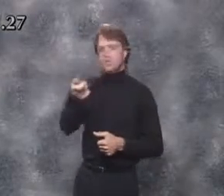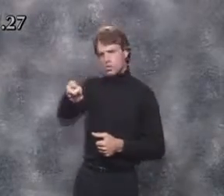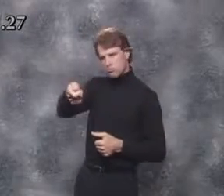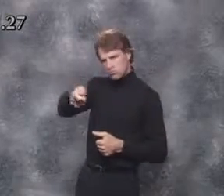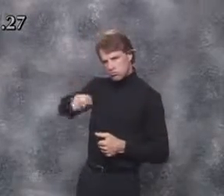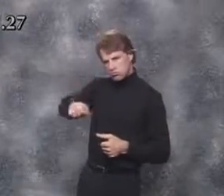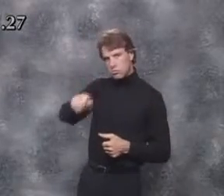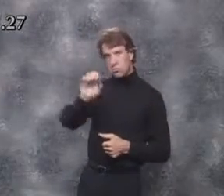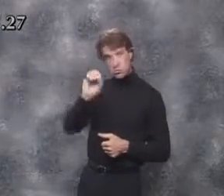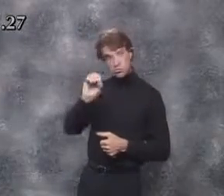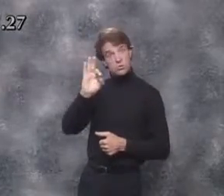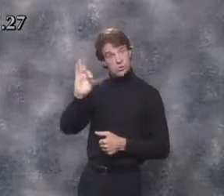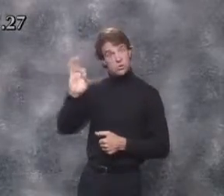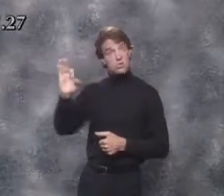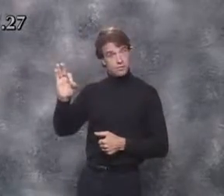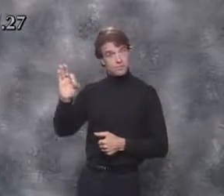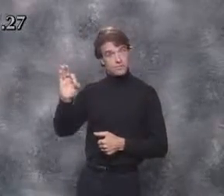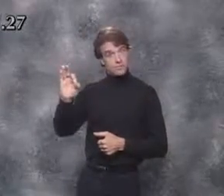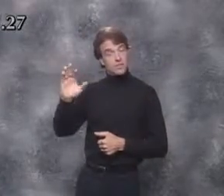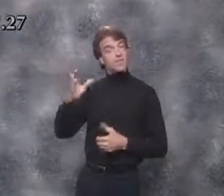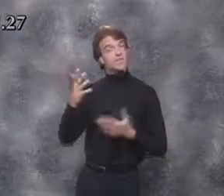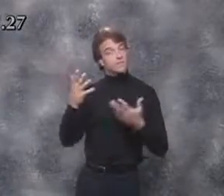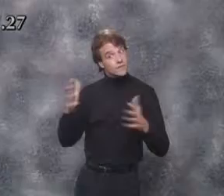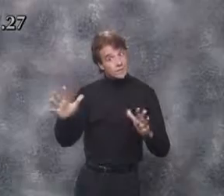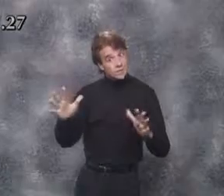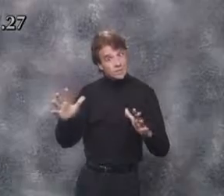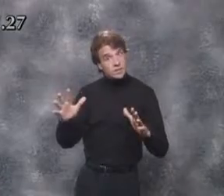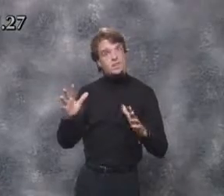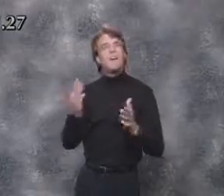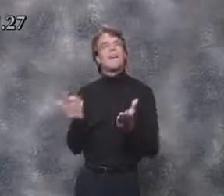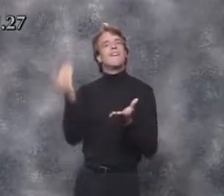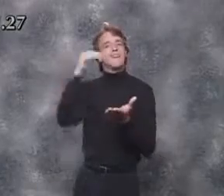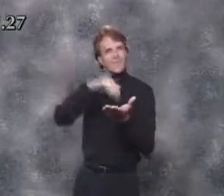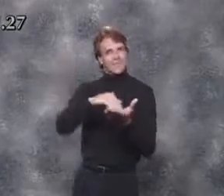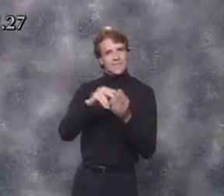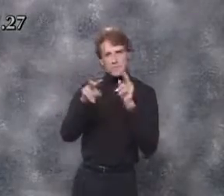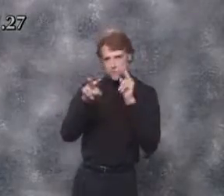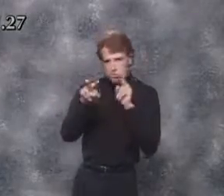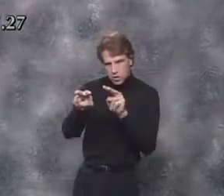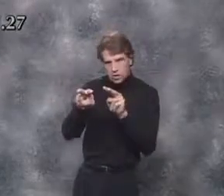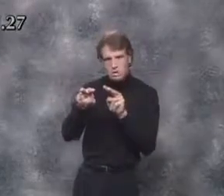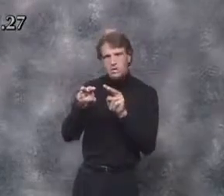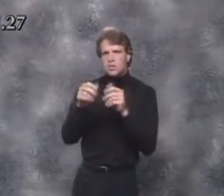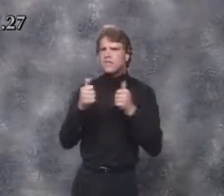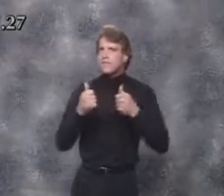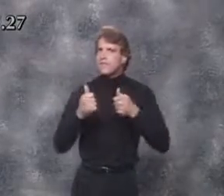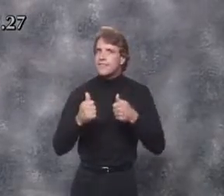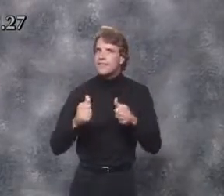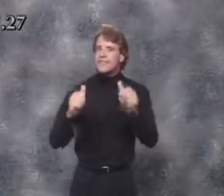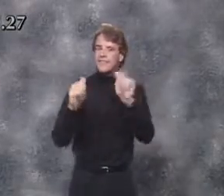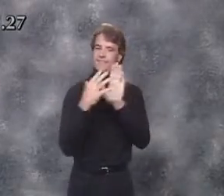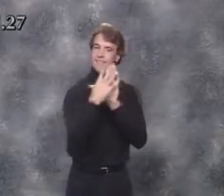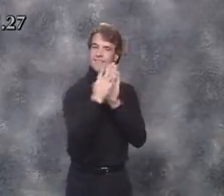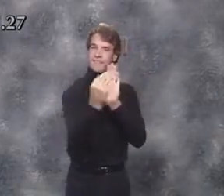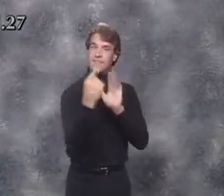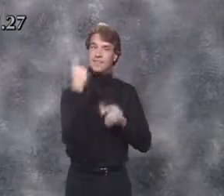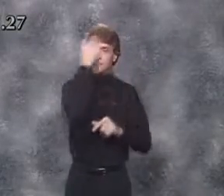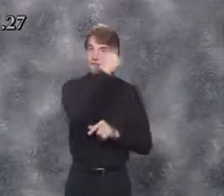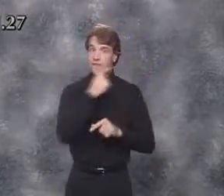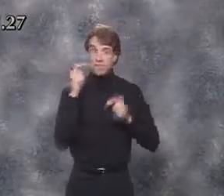first turning the sound off and watching. Then, view it again, trying to copy